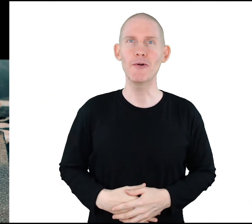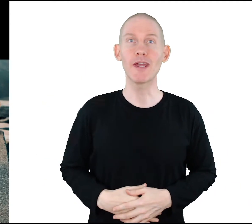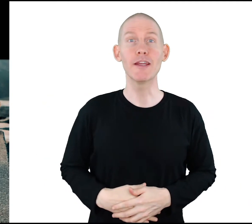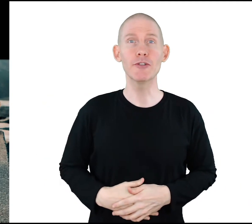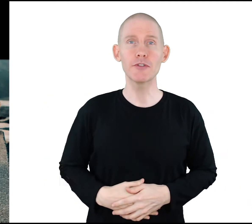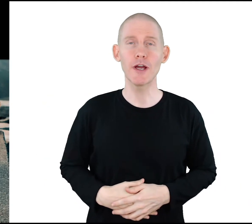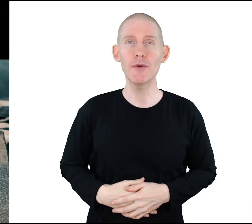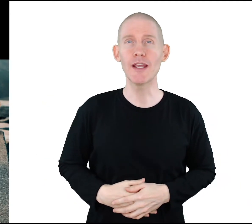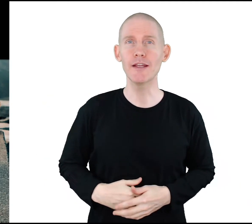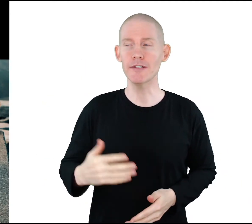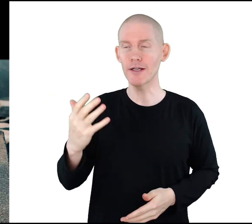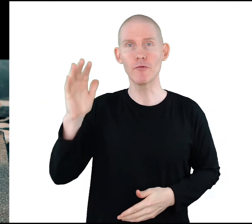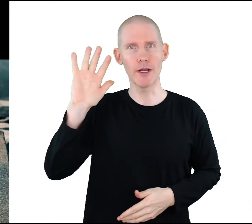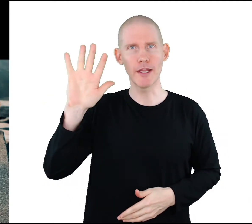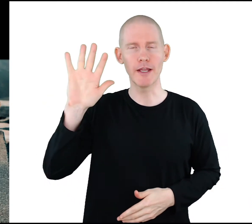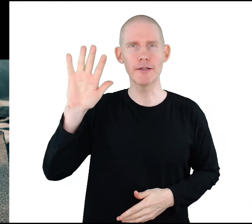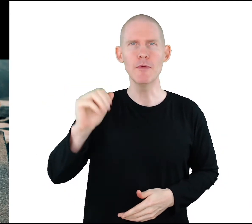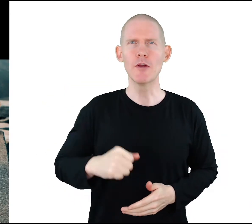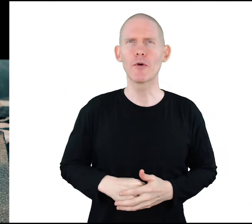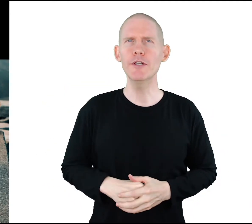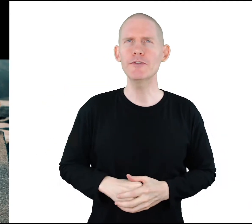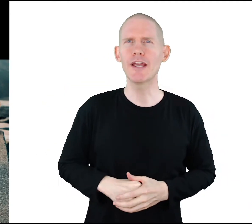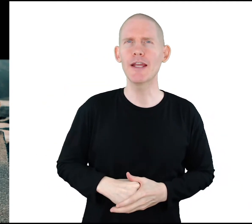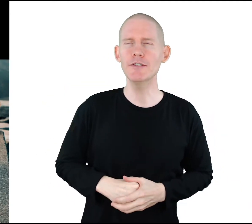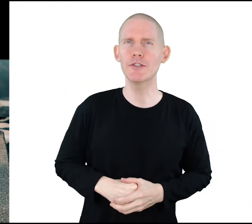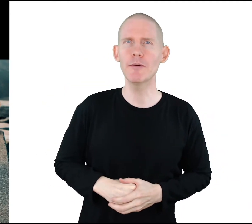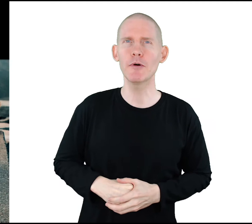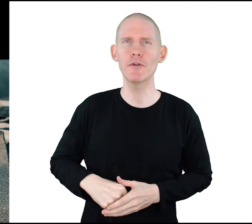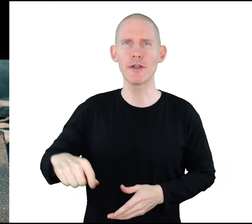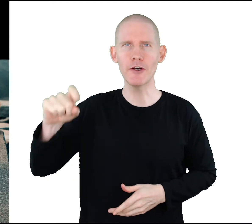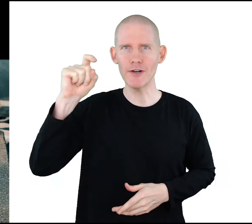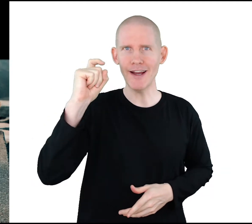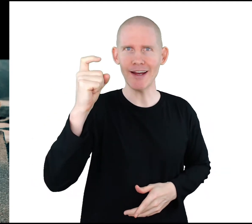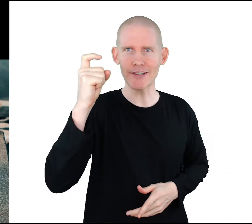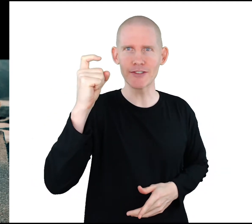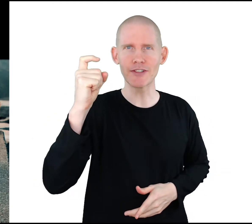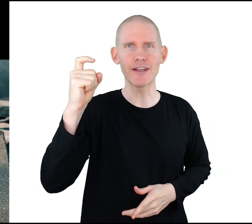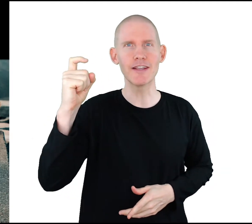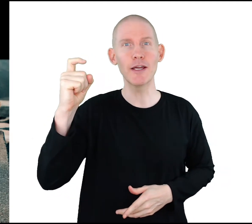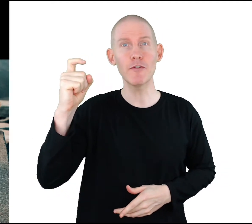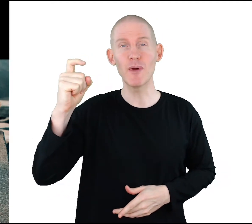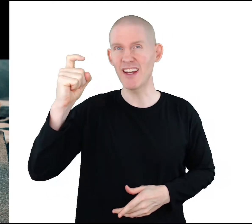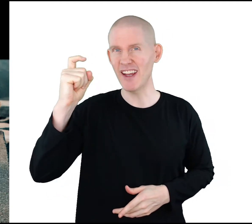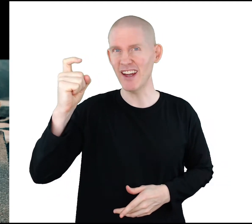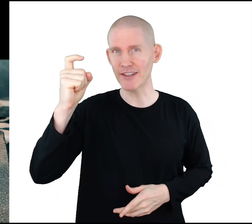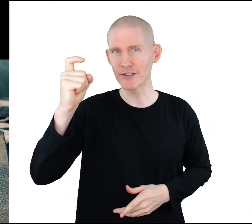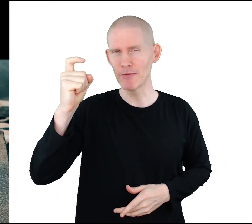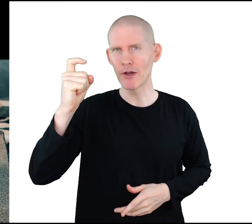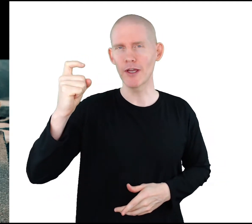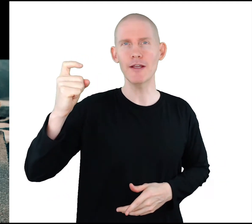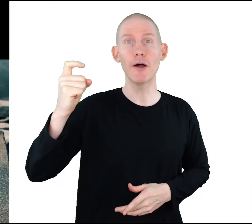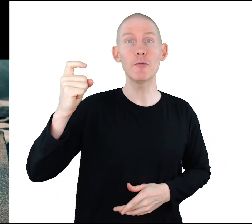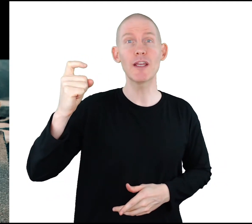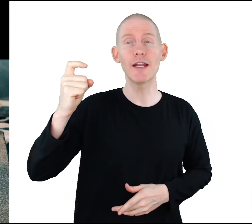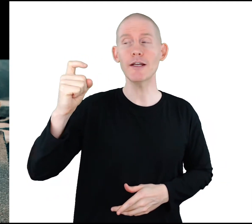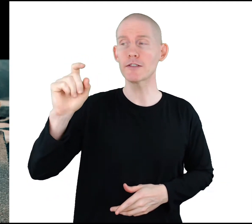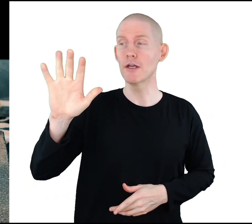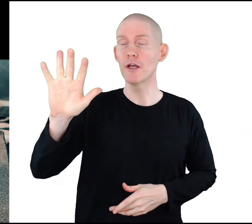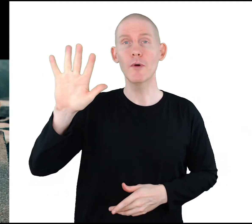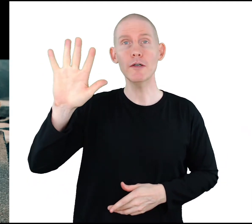Okay, use your dominant hand. I'm right-handed. We're going to use the hand shape of the letter X, like in the alphabet, X. Okay, how to make an X? Well, go